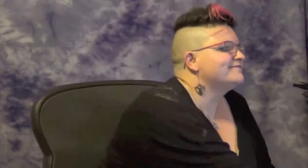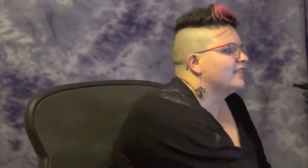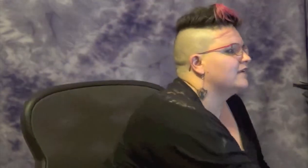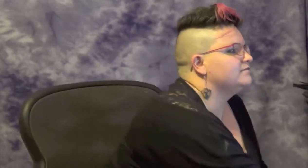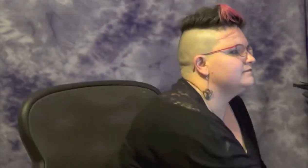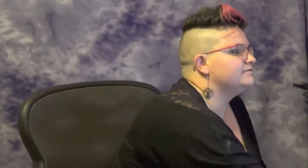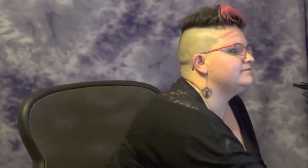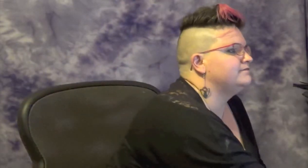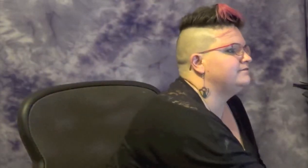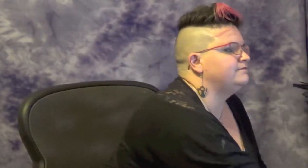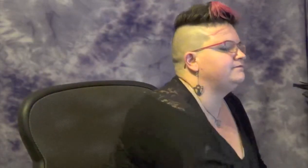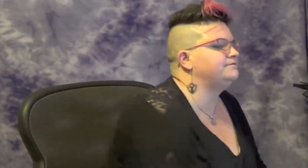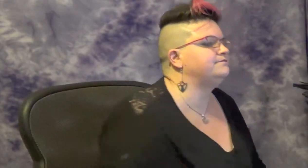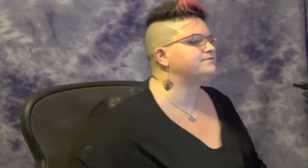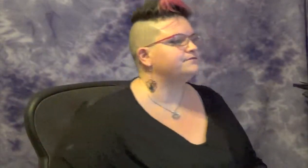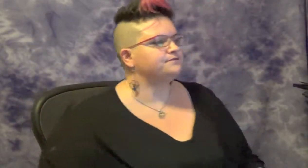those categories, okay?